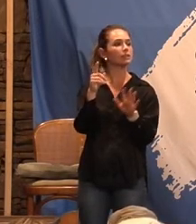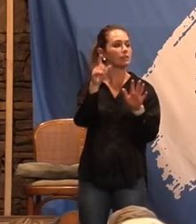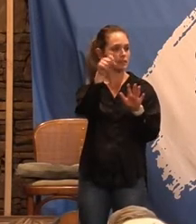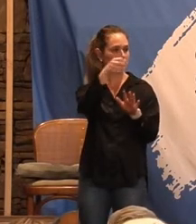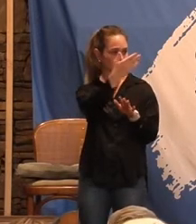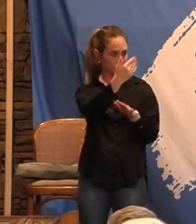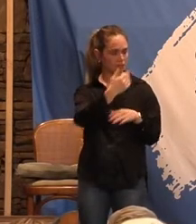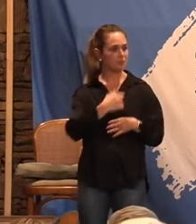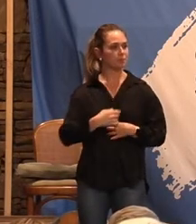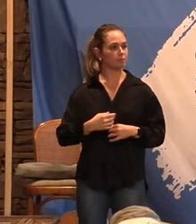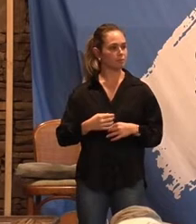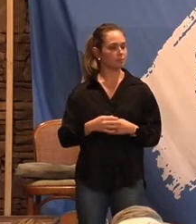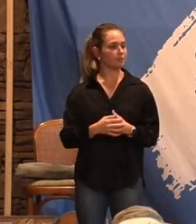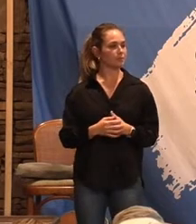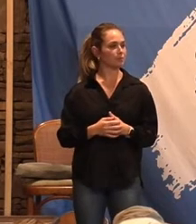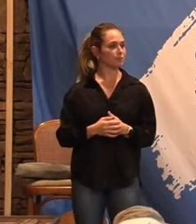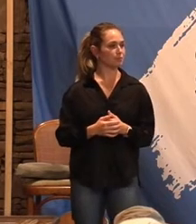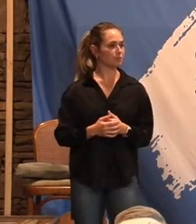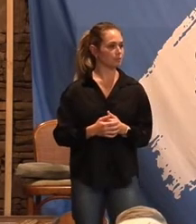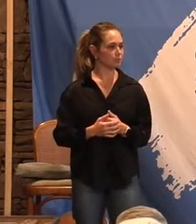go.